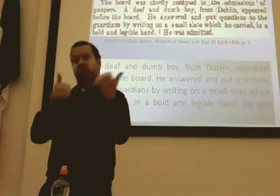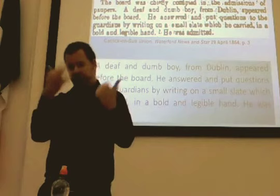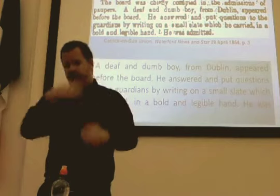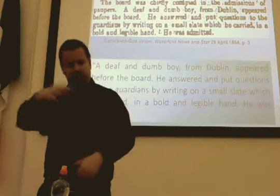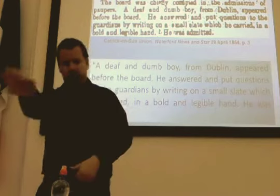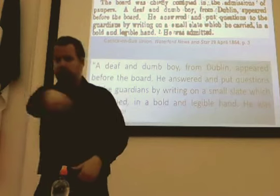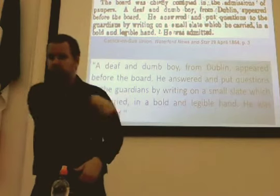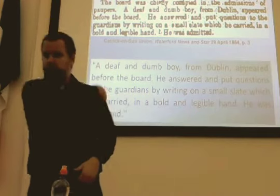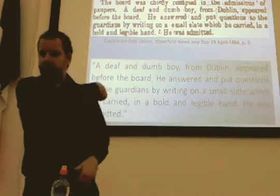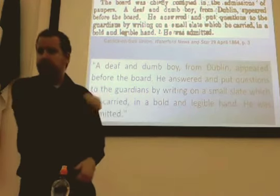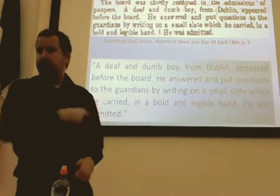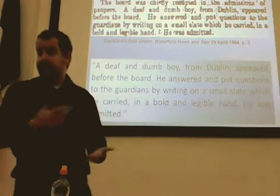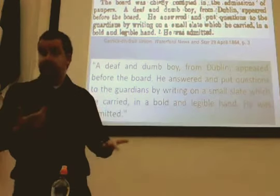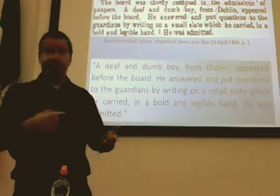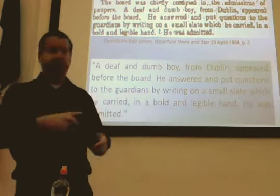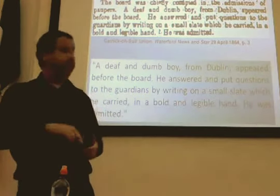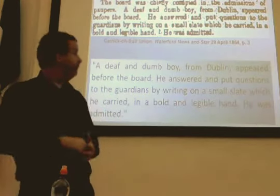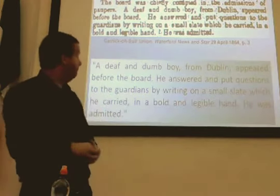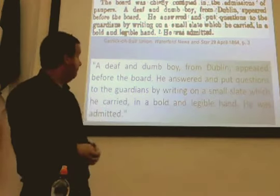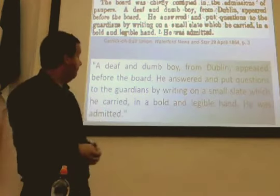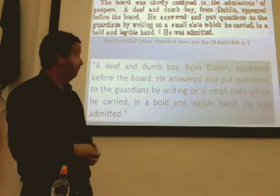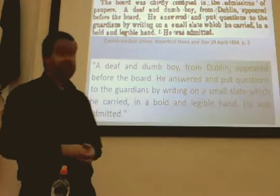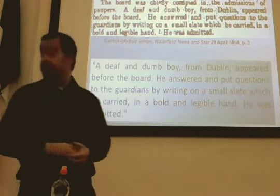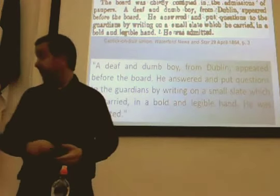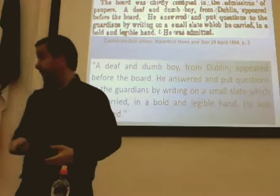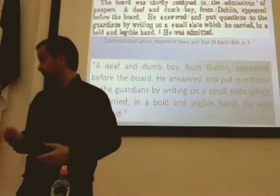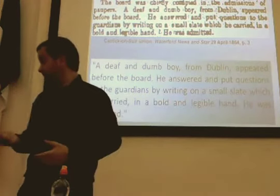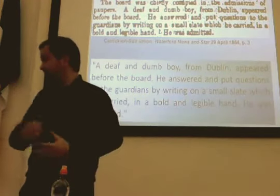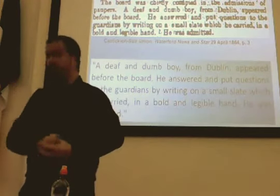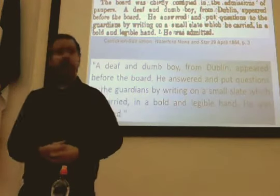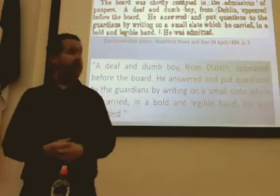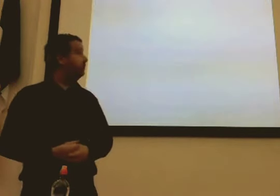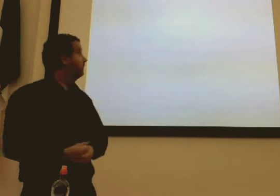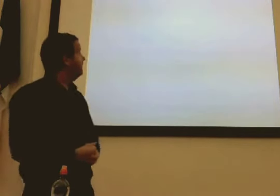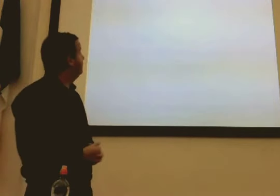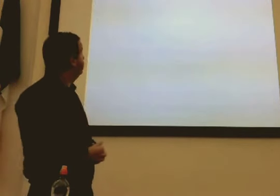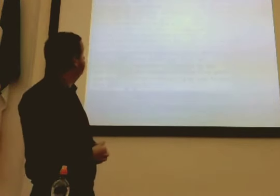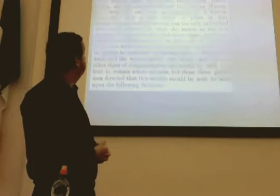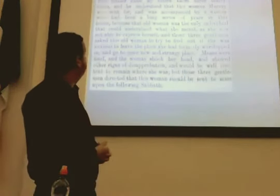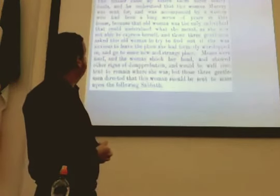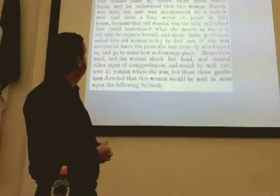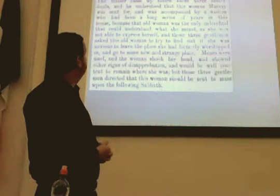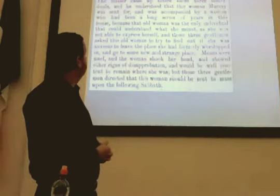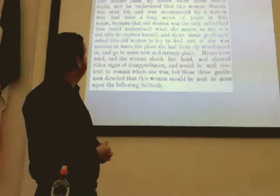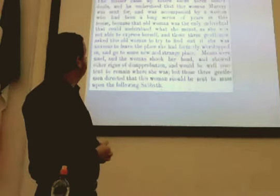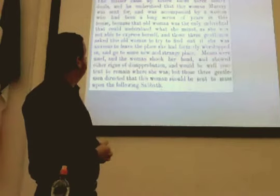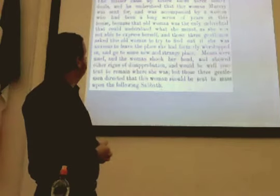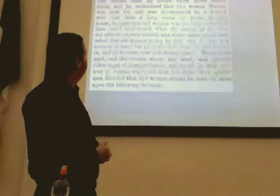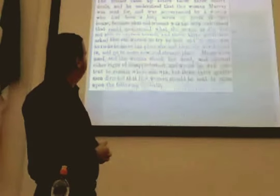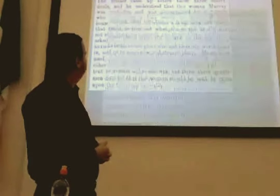very clear handwriting, and he led into the workhouse. So you can see the quote there on the screen.